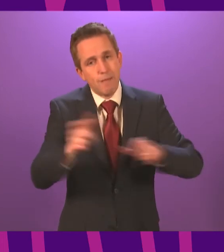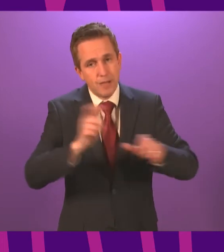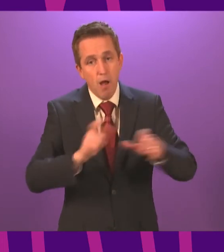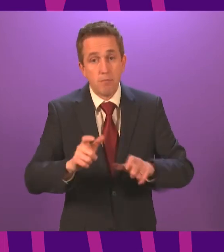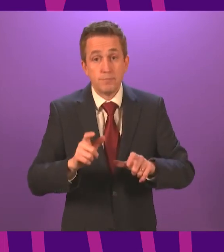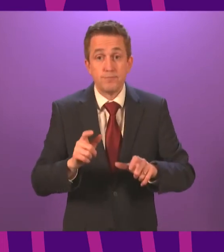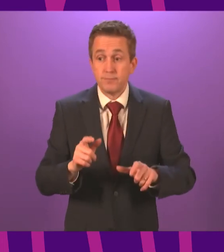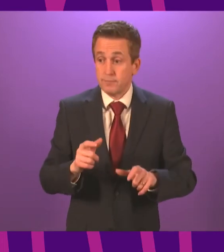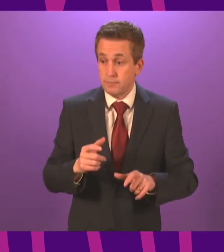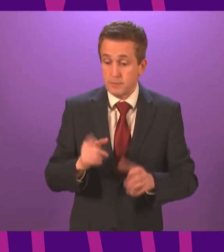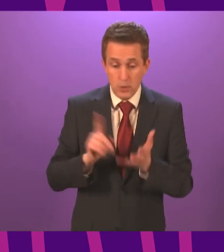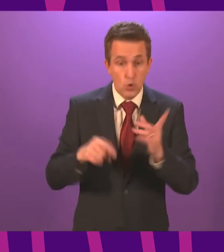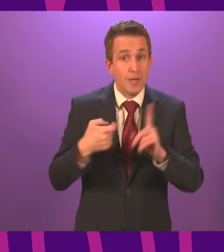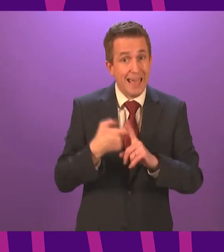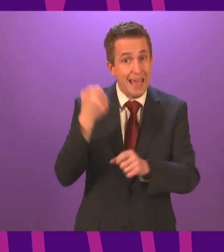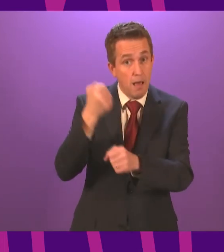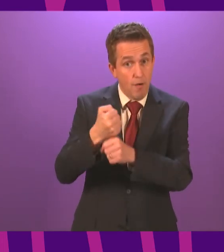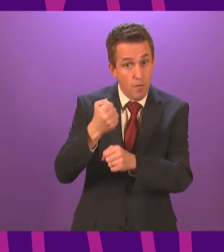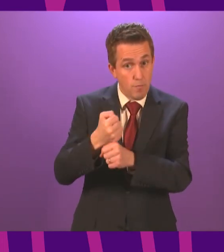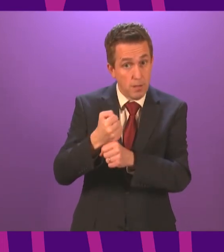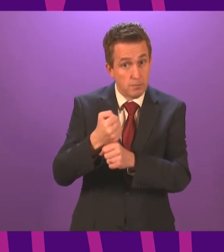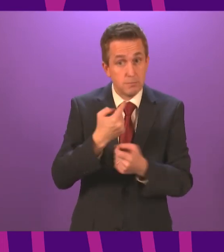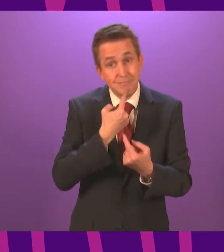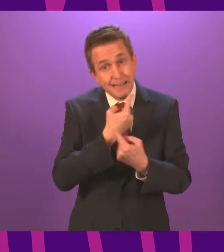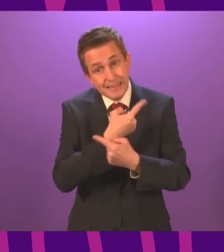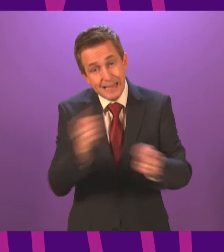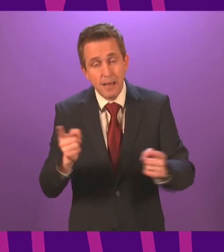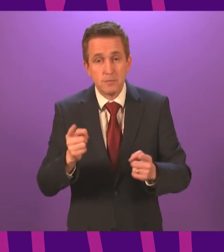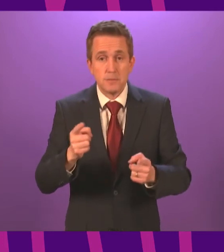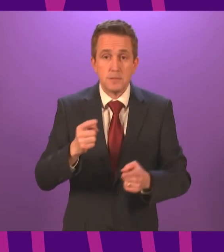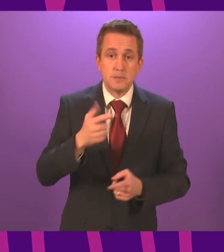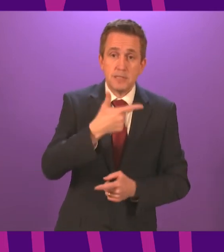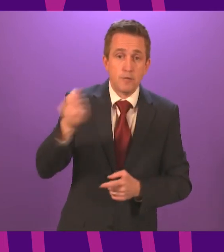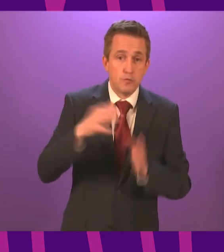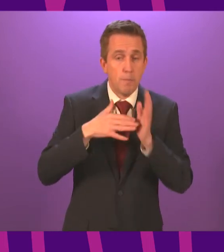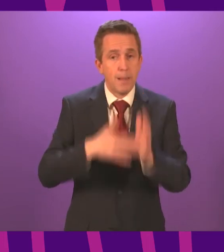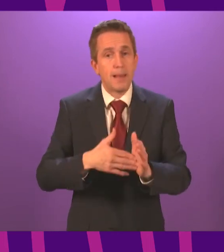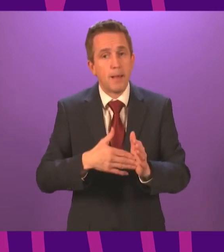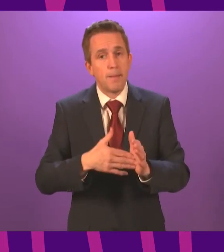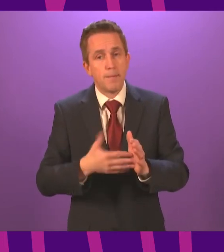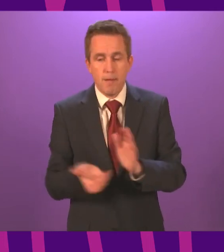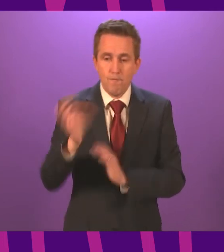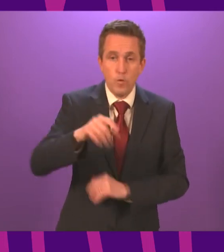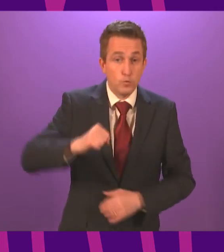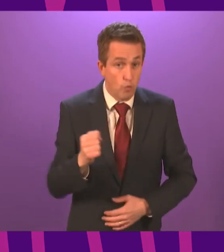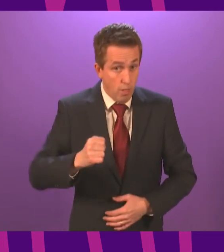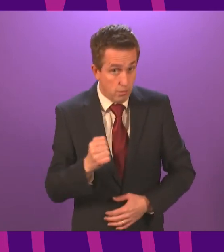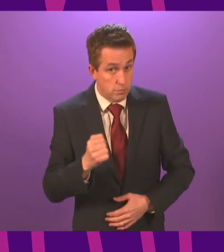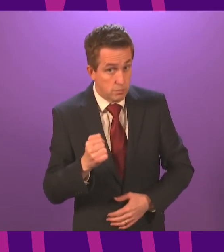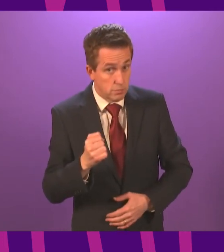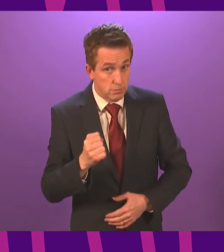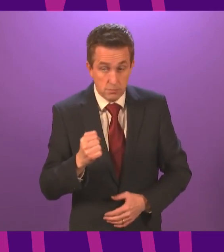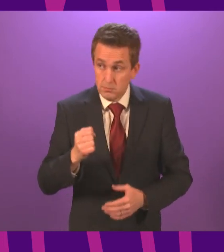recently announced another £700 million boost for Scotland, and it is now for the